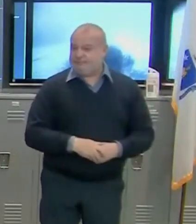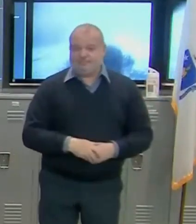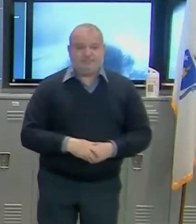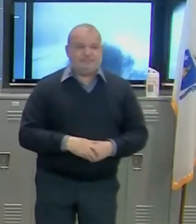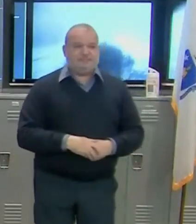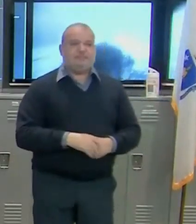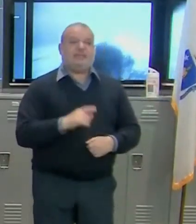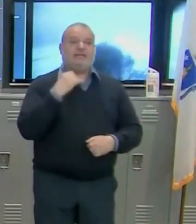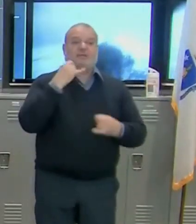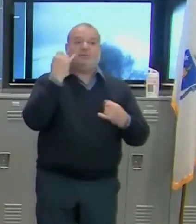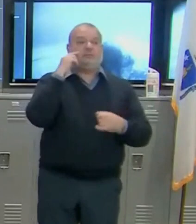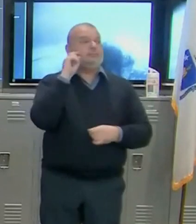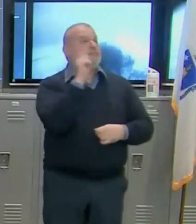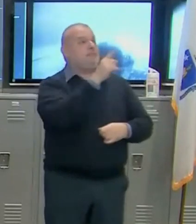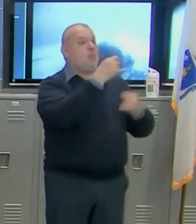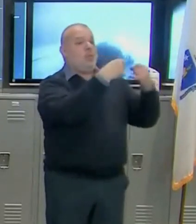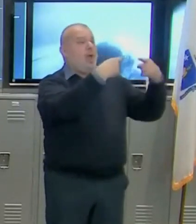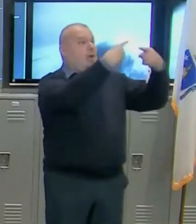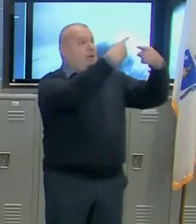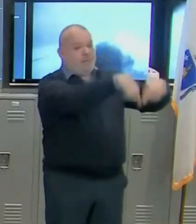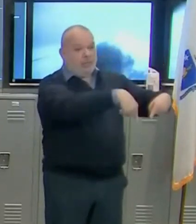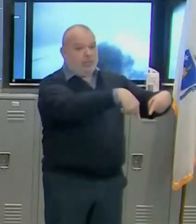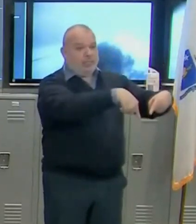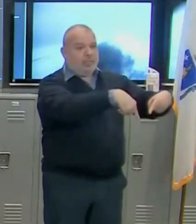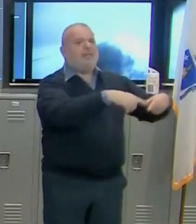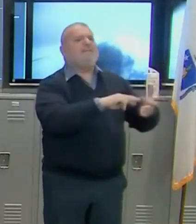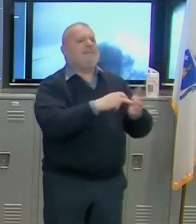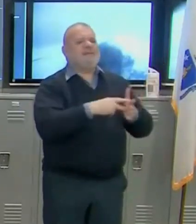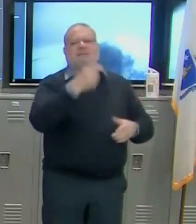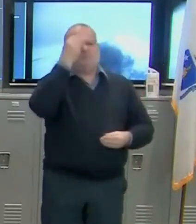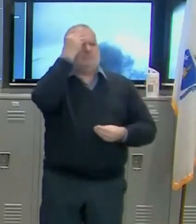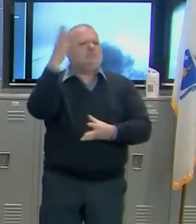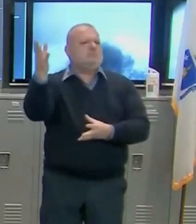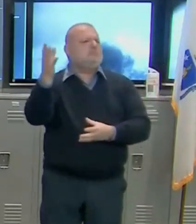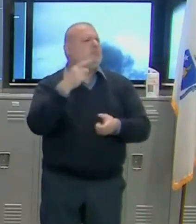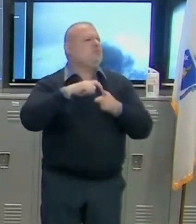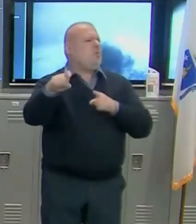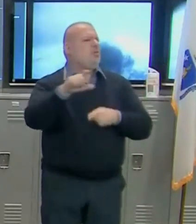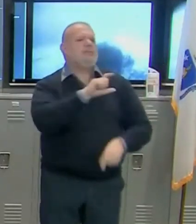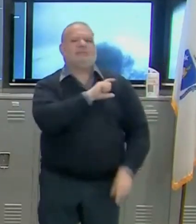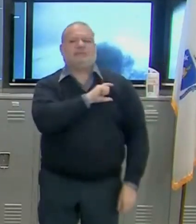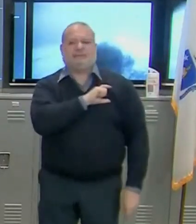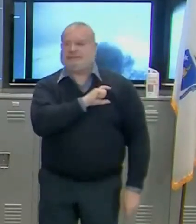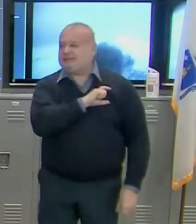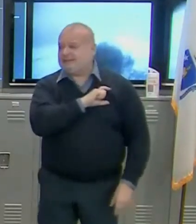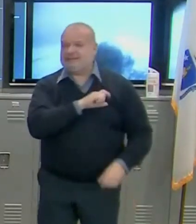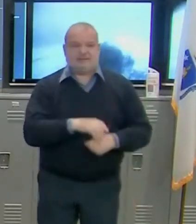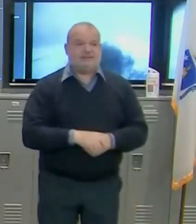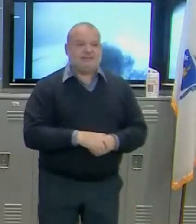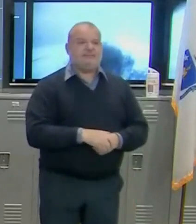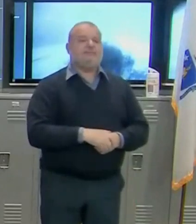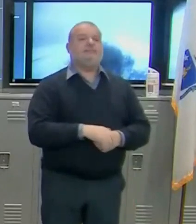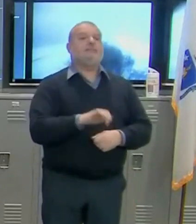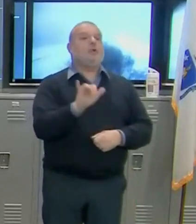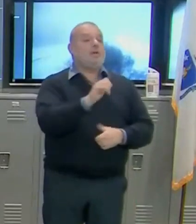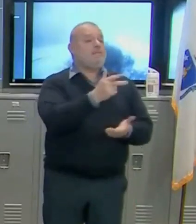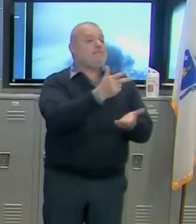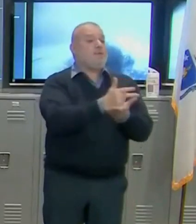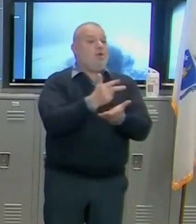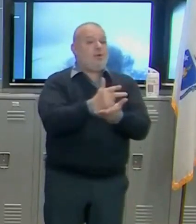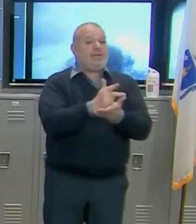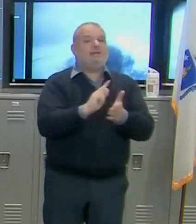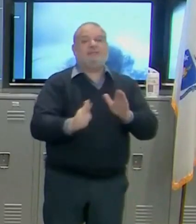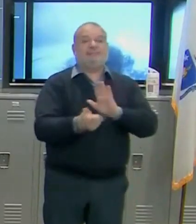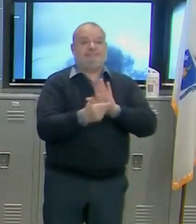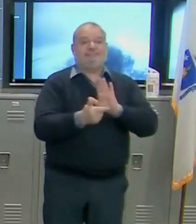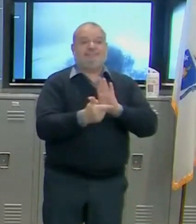departments. On the DCR side, currently a parking ban remains in place throughout the state park system. The Department of Conservation